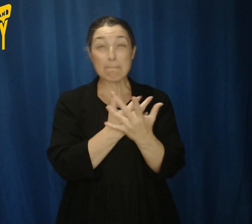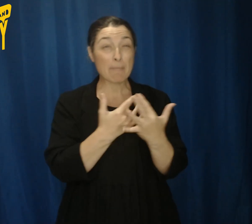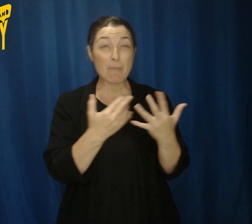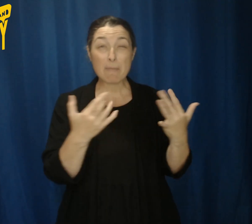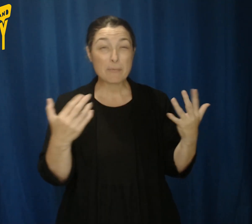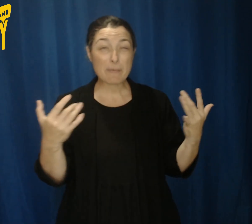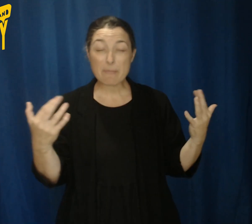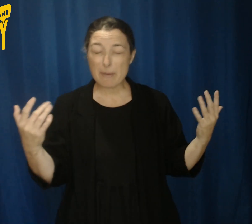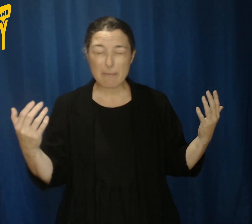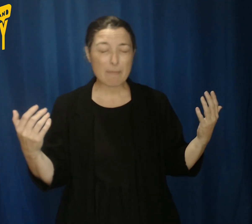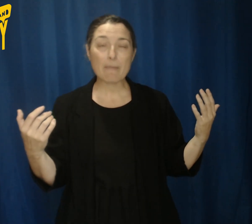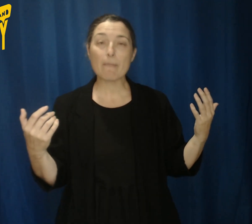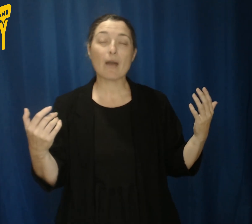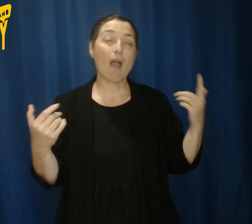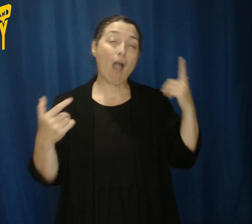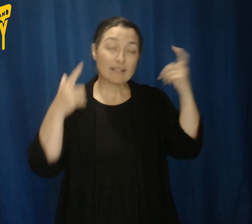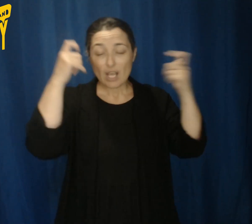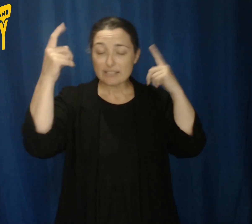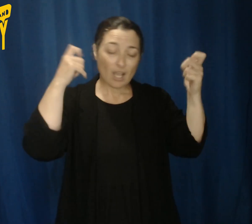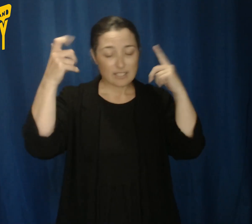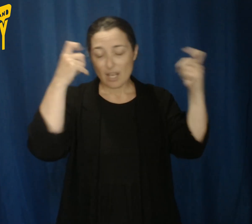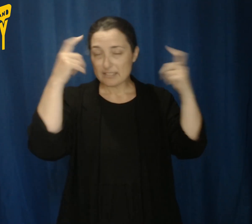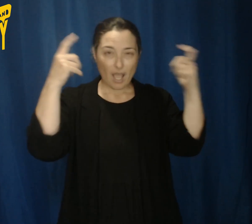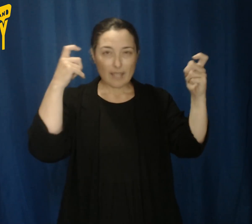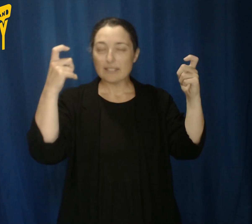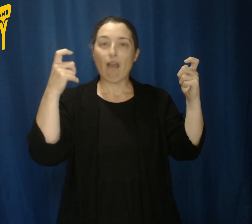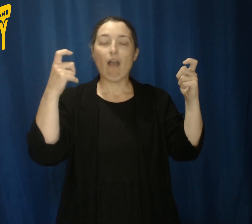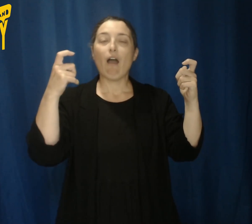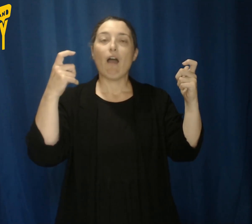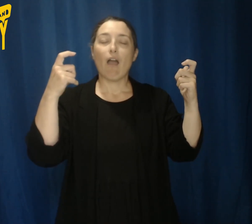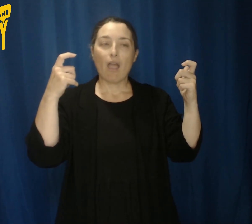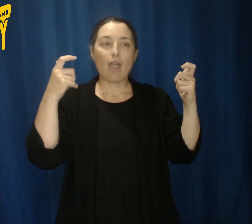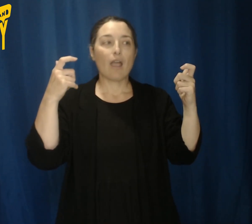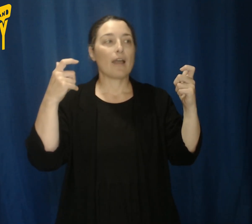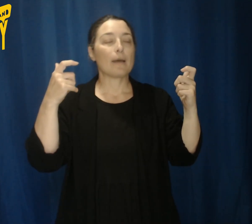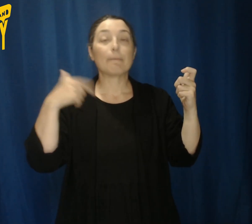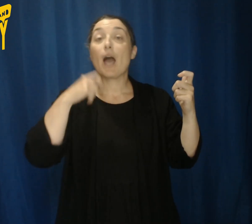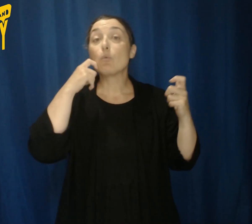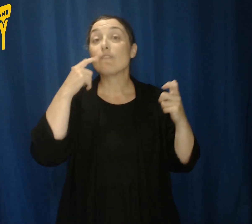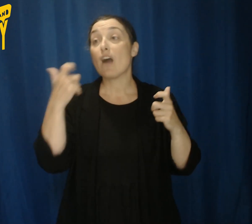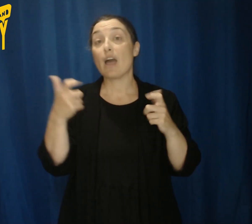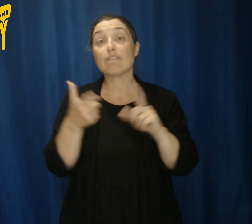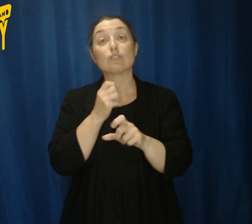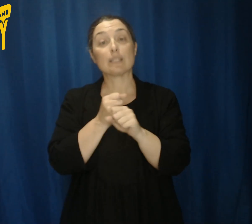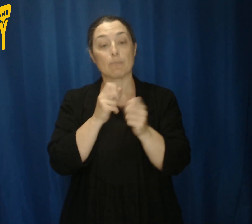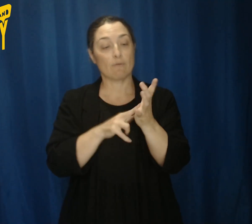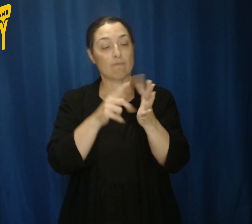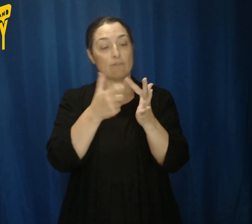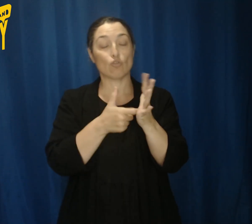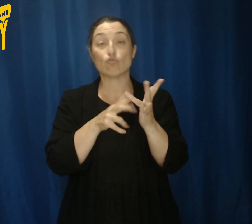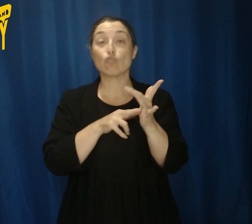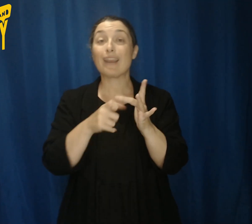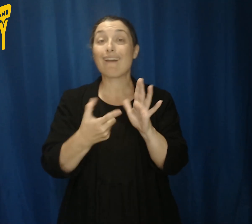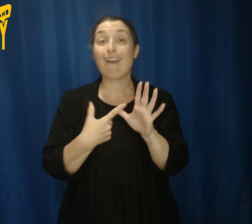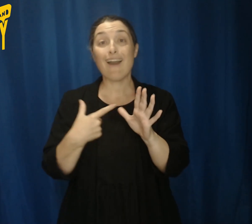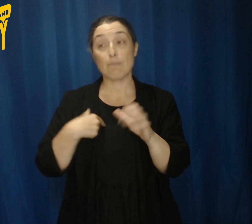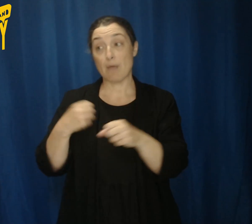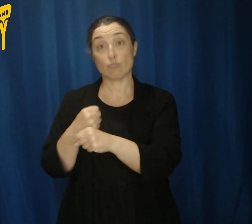run. I don't always work that out in my head. I'll find someone like Veronica, like my president producer, and I'll go, I was thinking